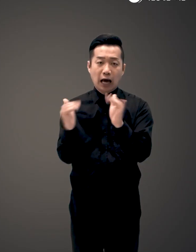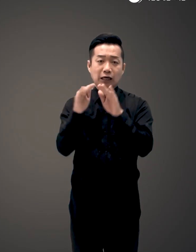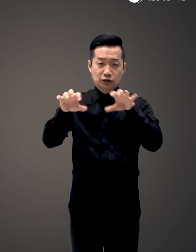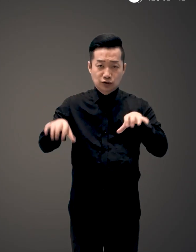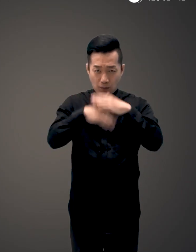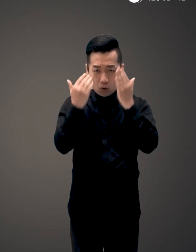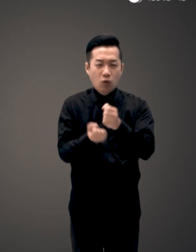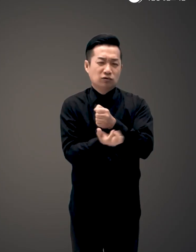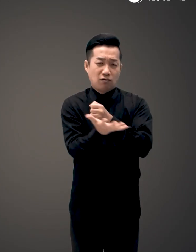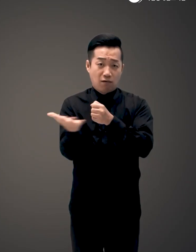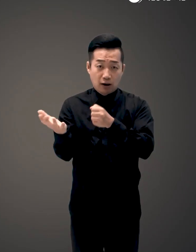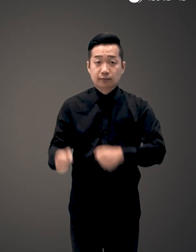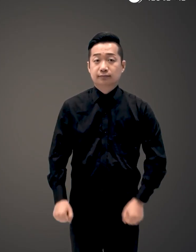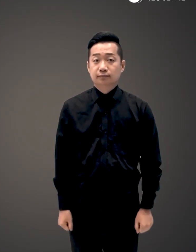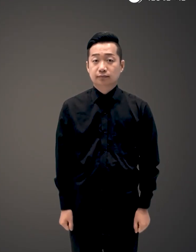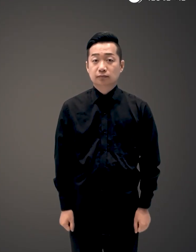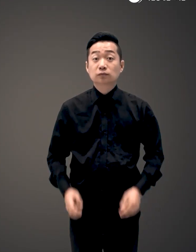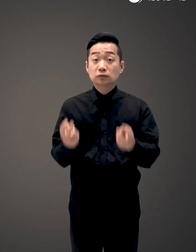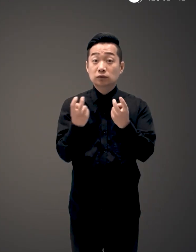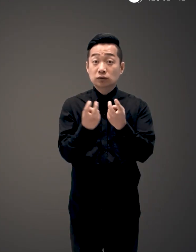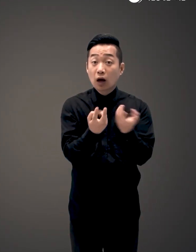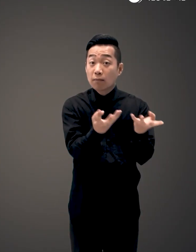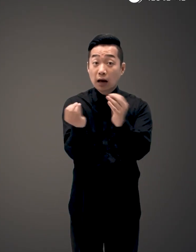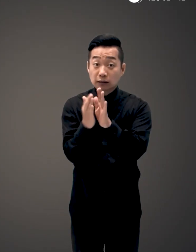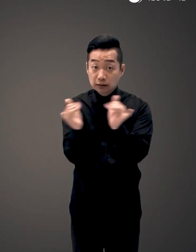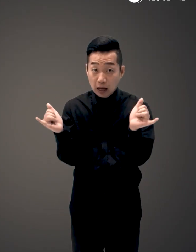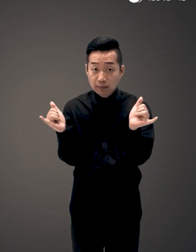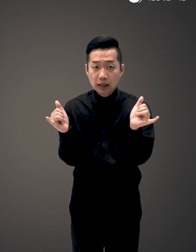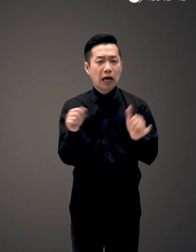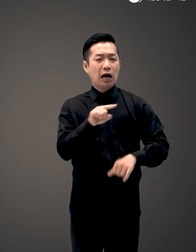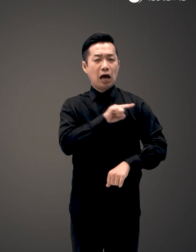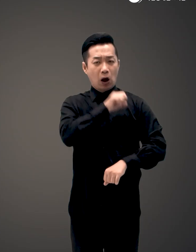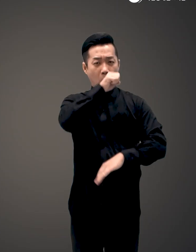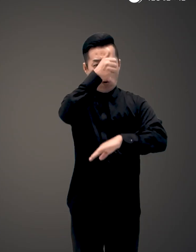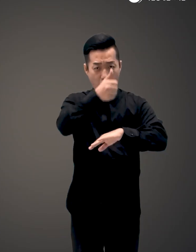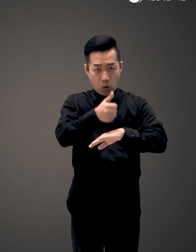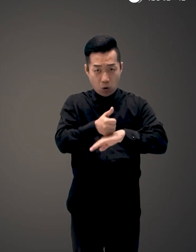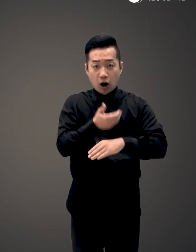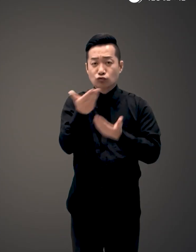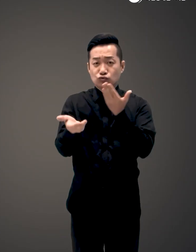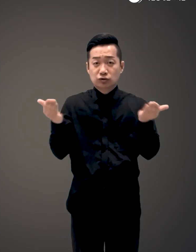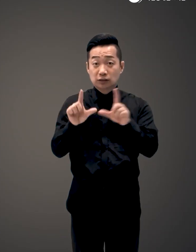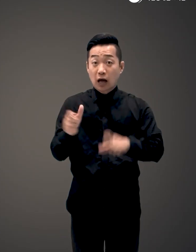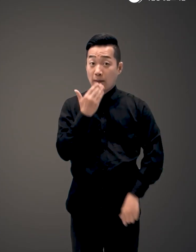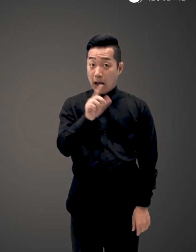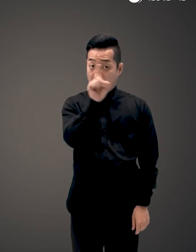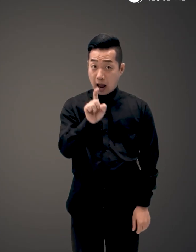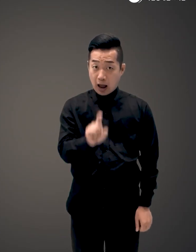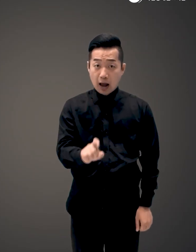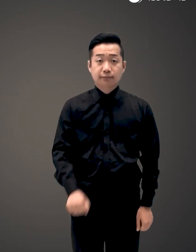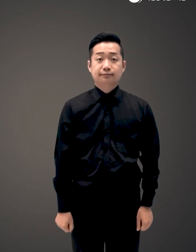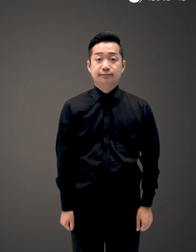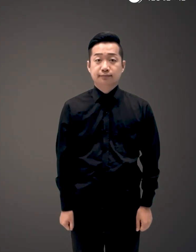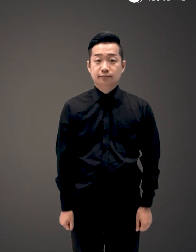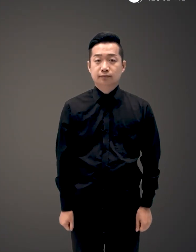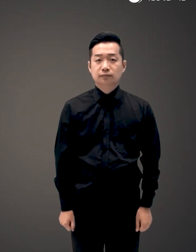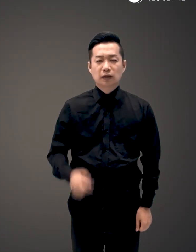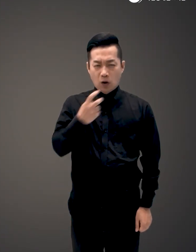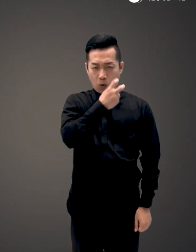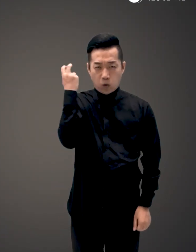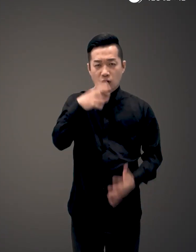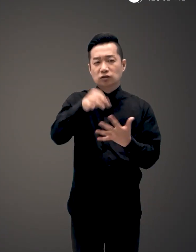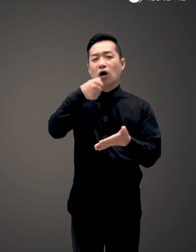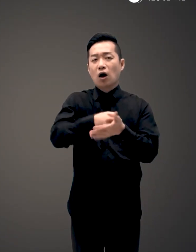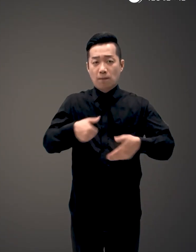those who come after us. So how do we live our lives for the greatest good, for the greatest number of people? We